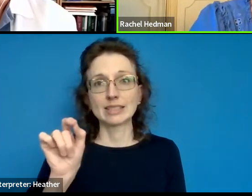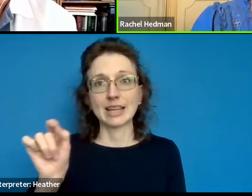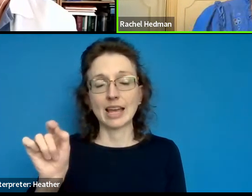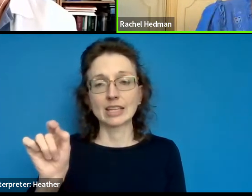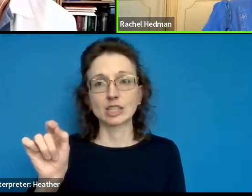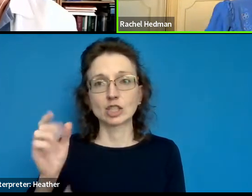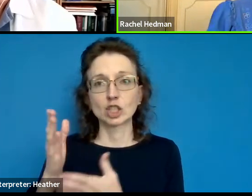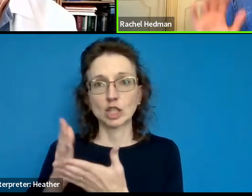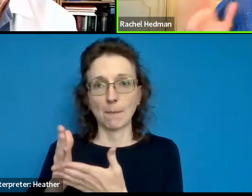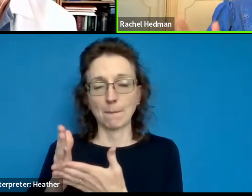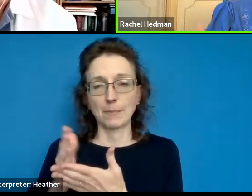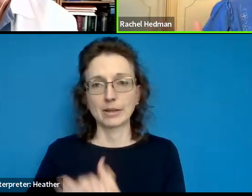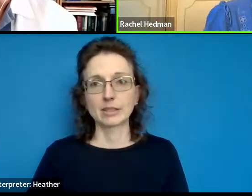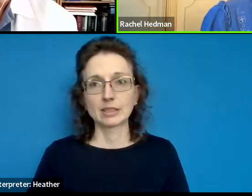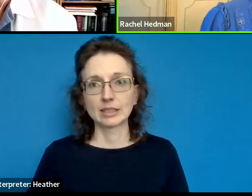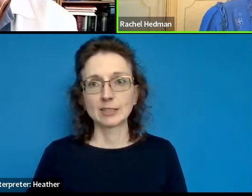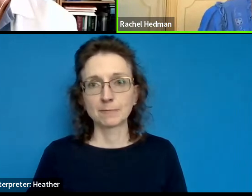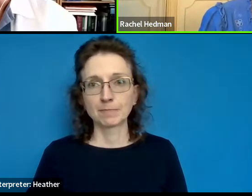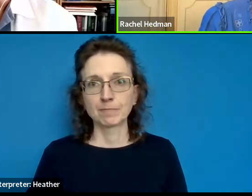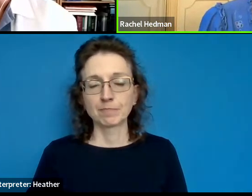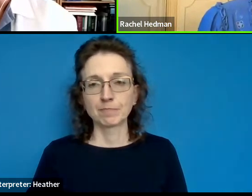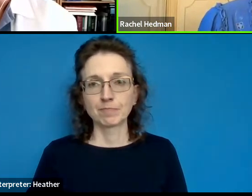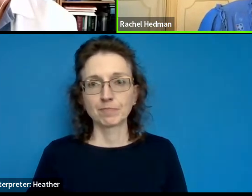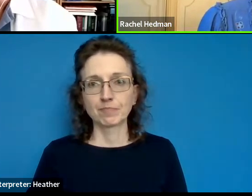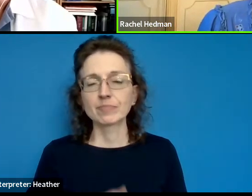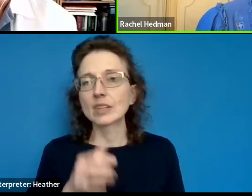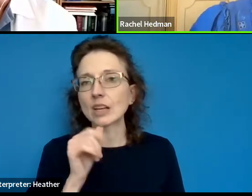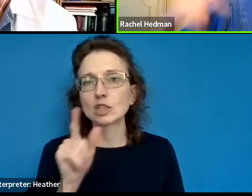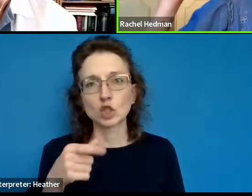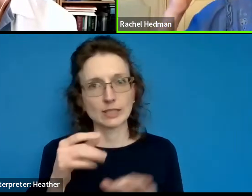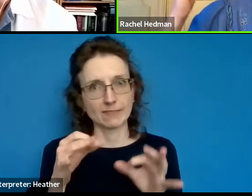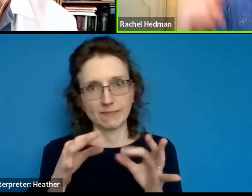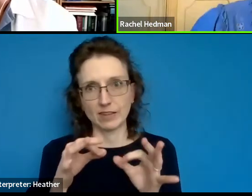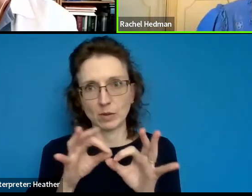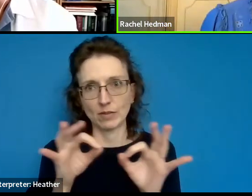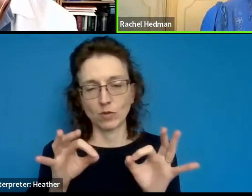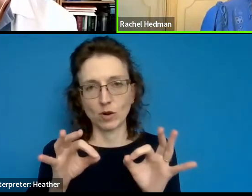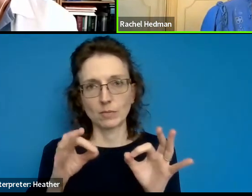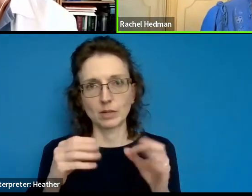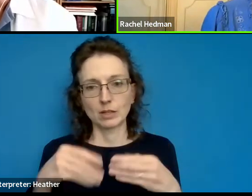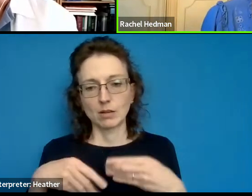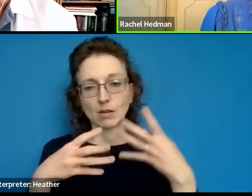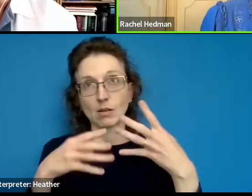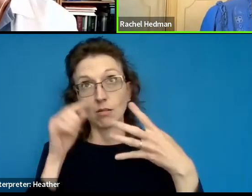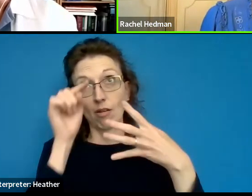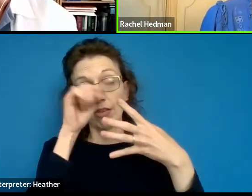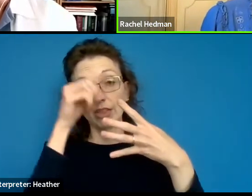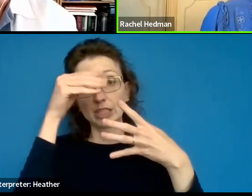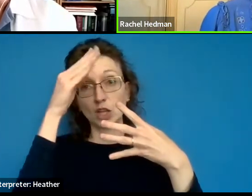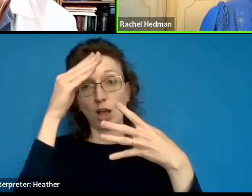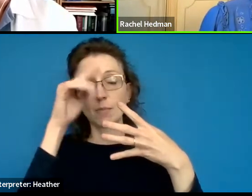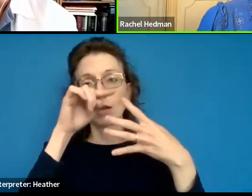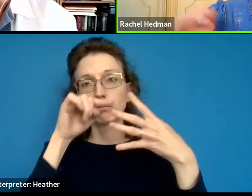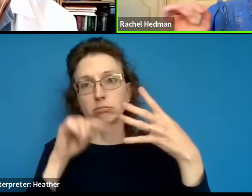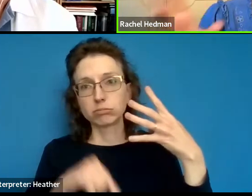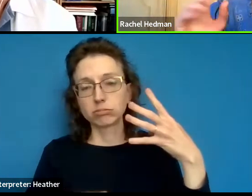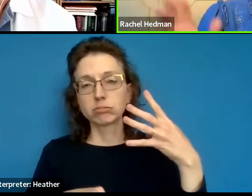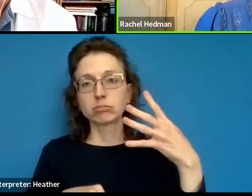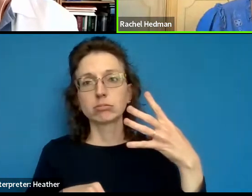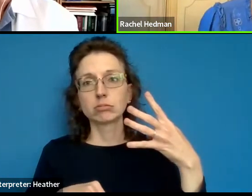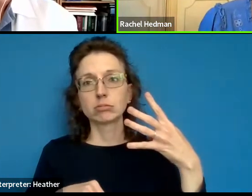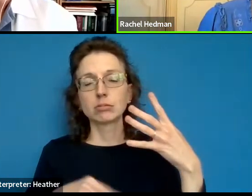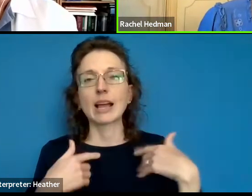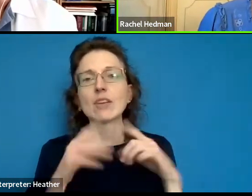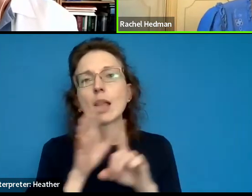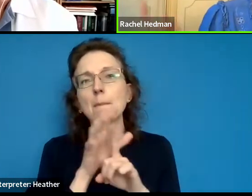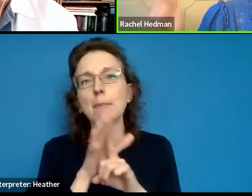/1-stop. And that actually is not just the feedback form, which is at the very top, but it also has a popular